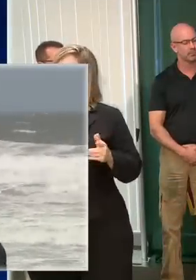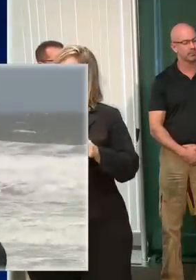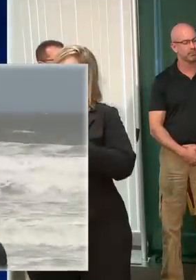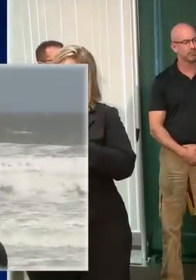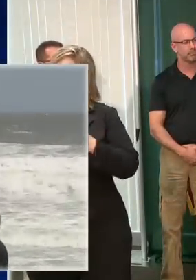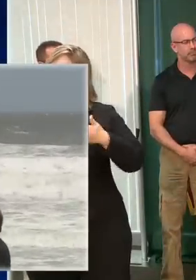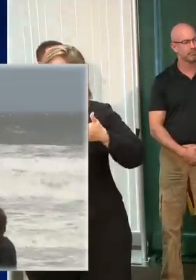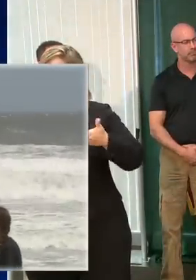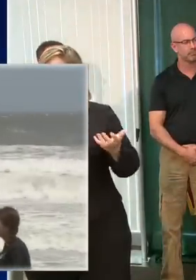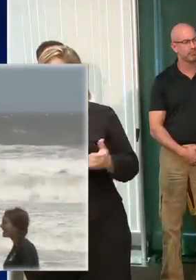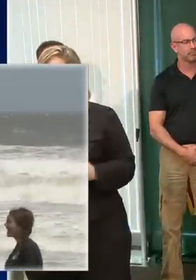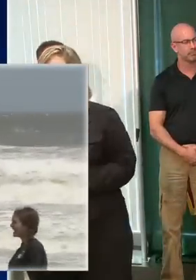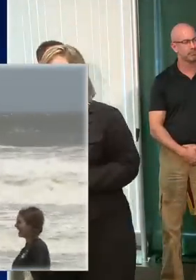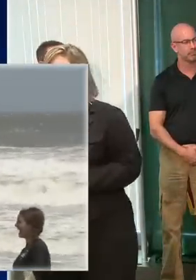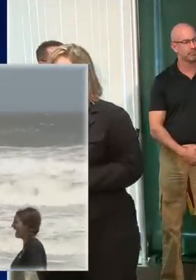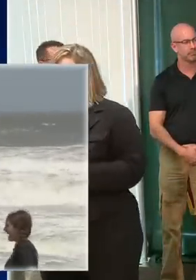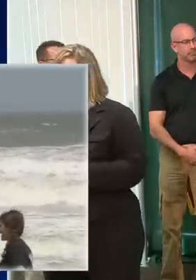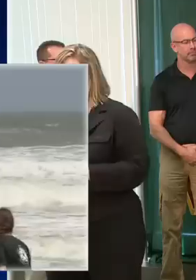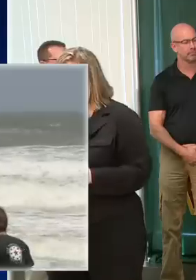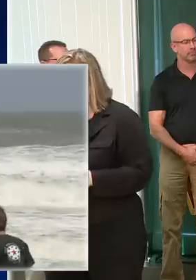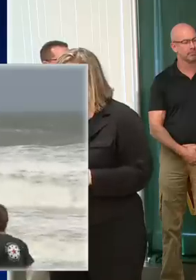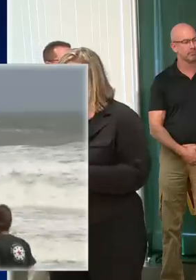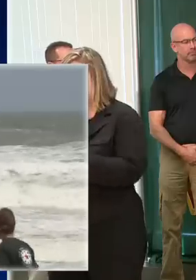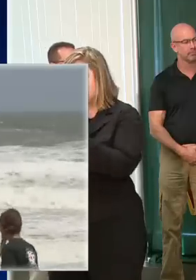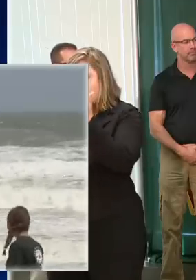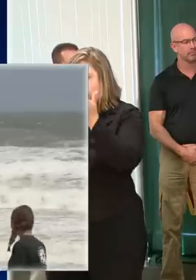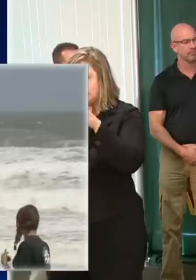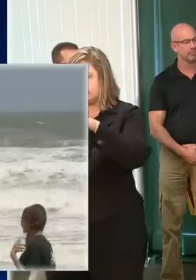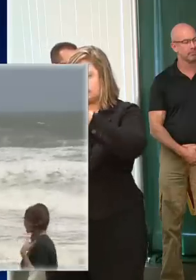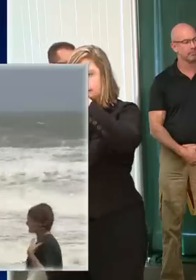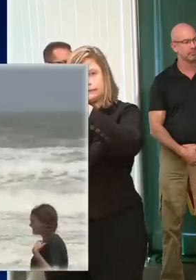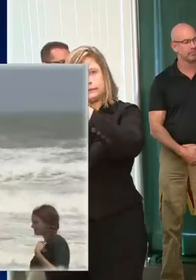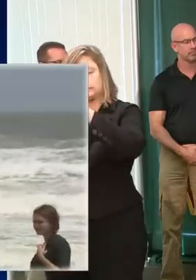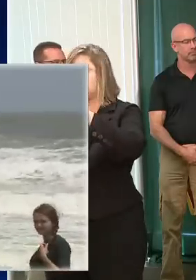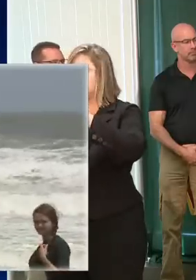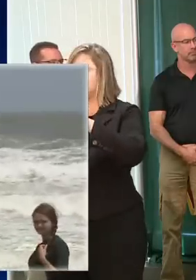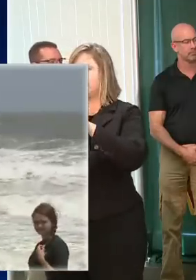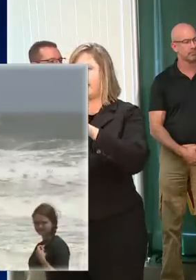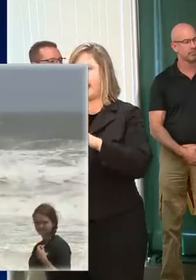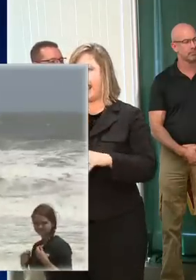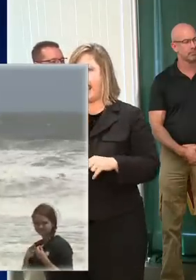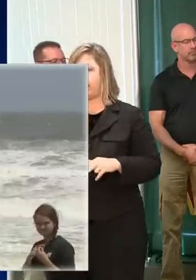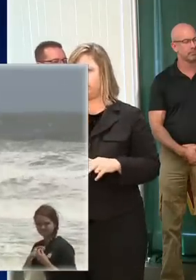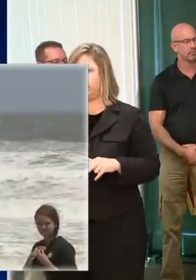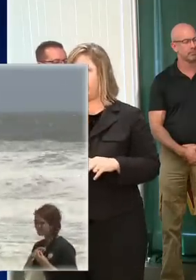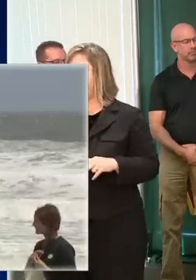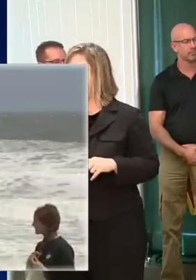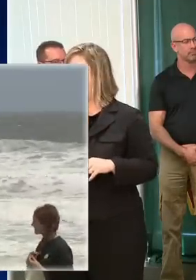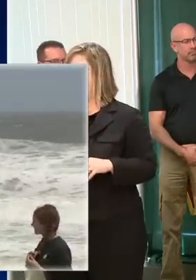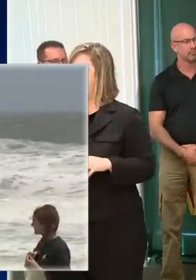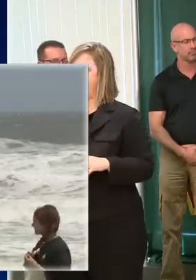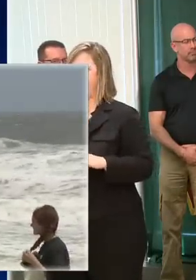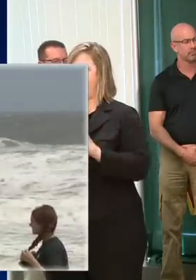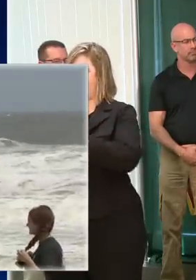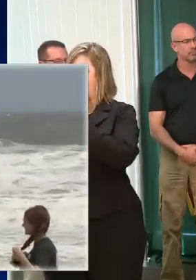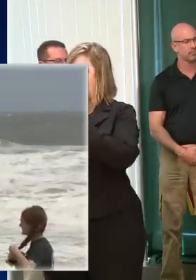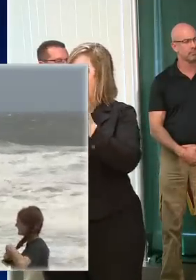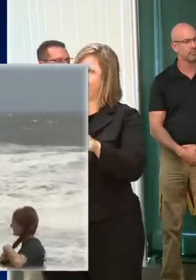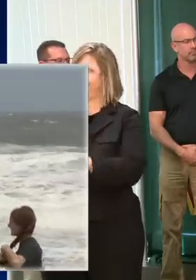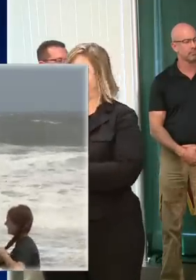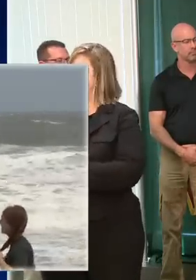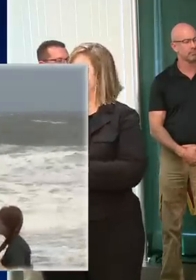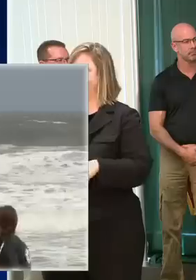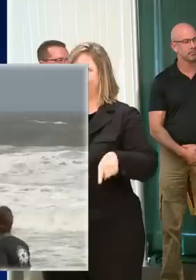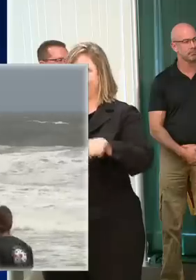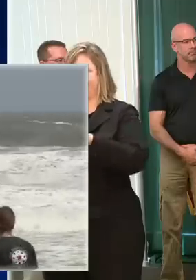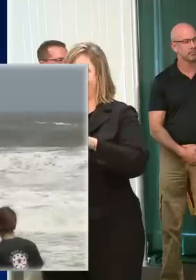that. Keep your eyes out for price gouging. Our Attorney General Ashley Moody has taken a strong stance and effort, and if you see